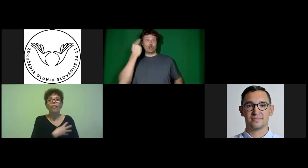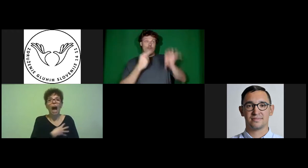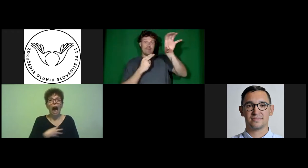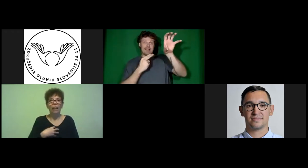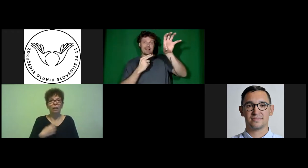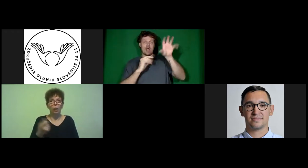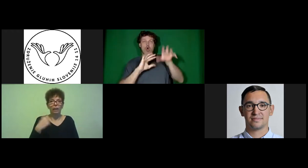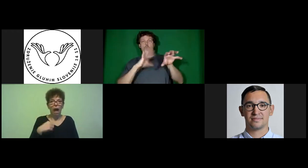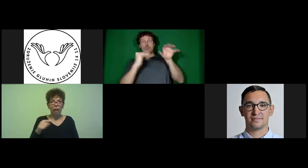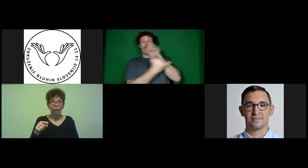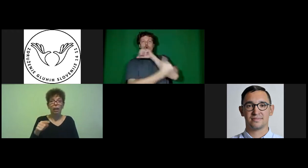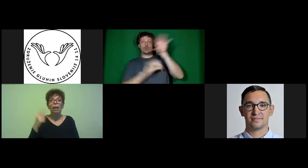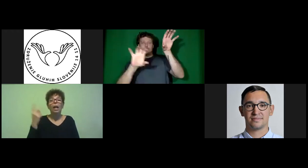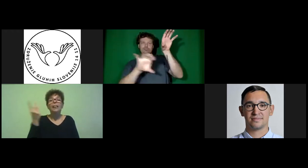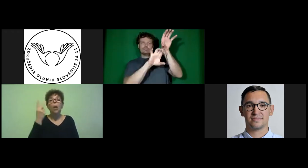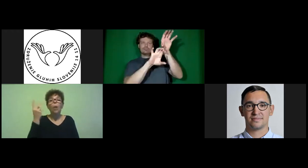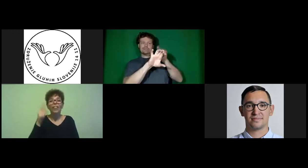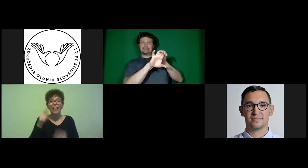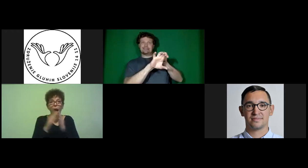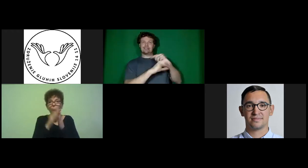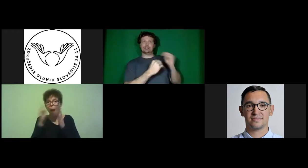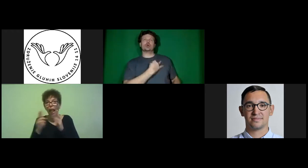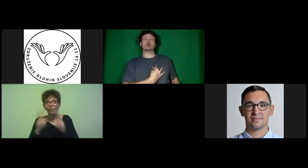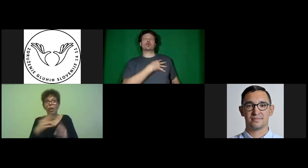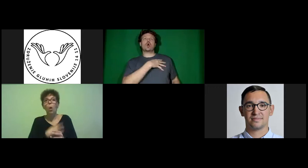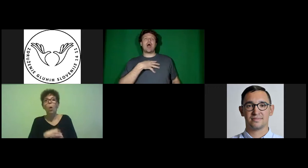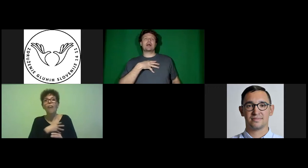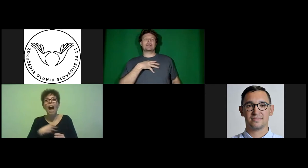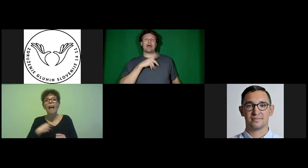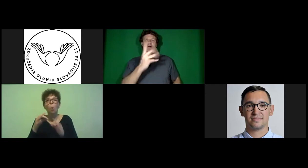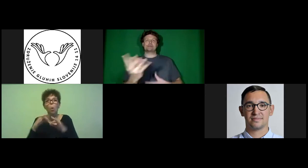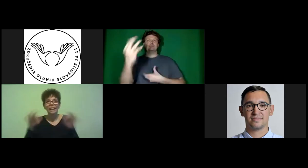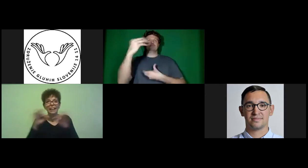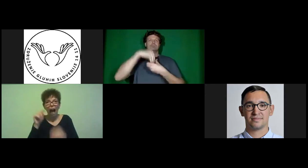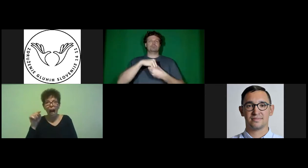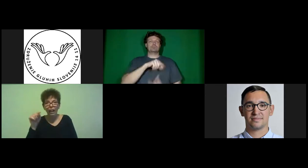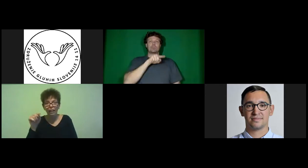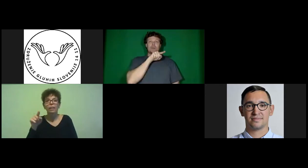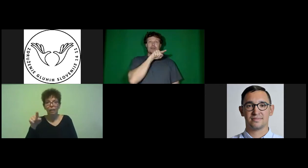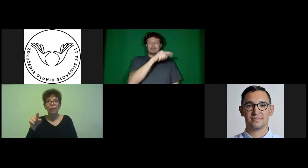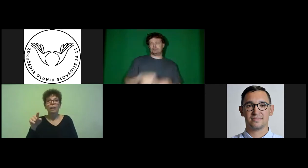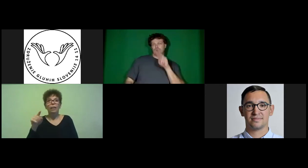From Croatia, originally. So the country just south of Slovenia.